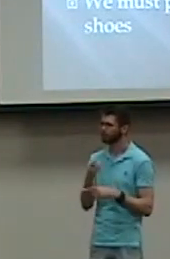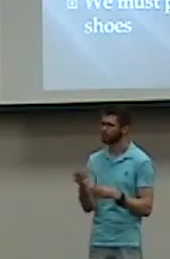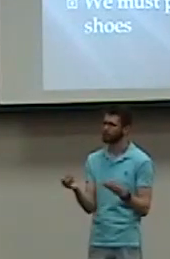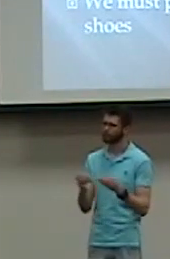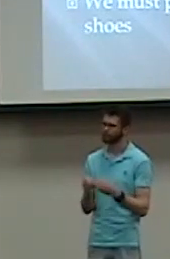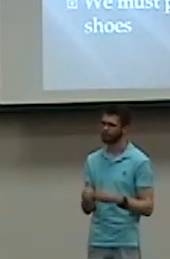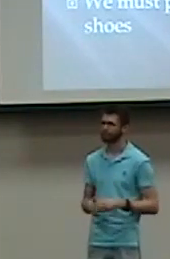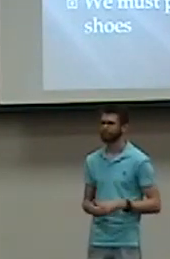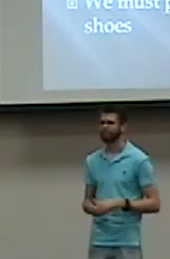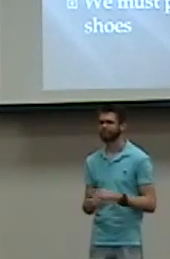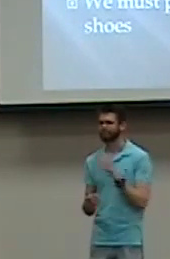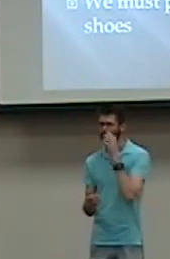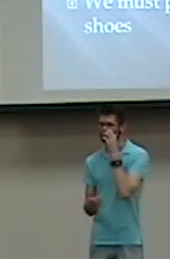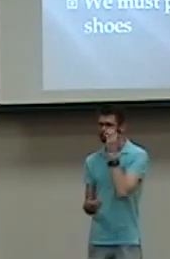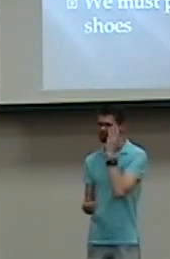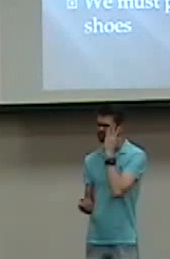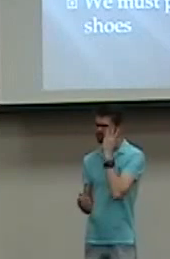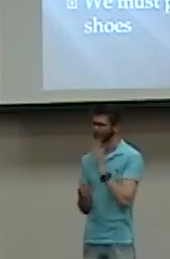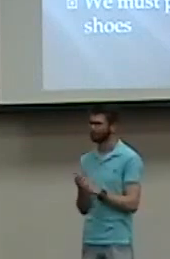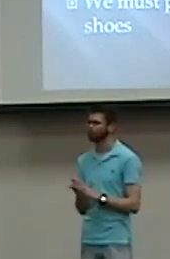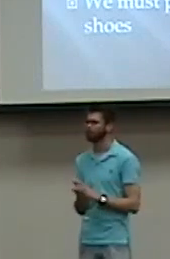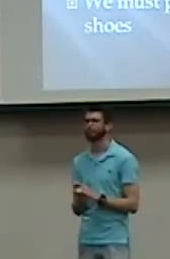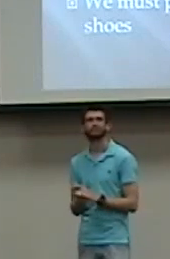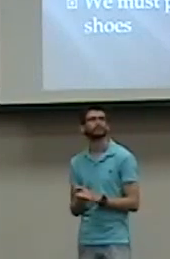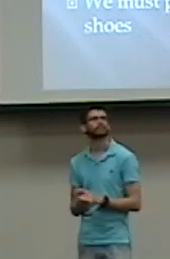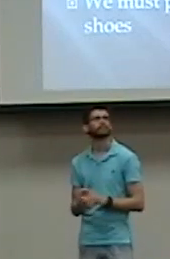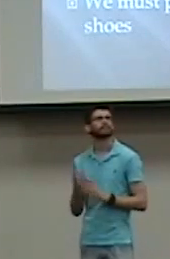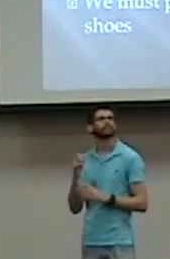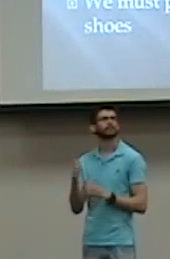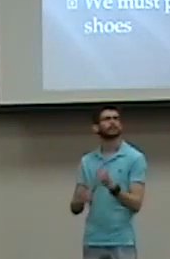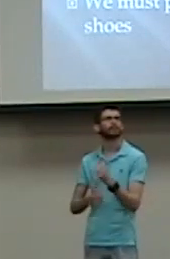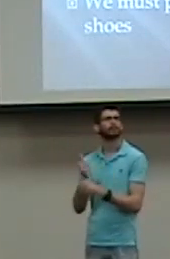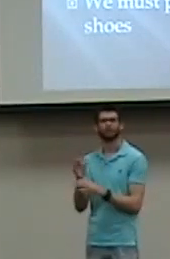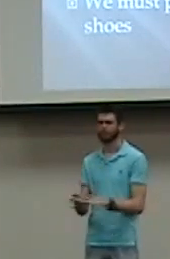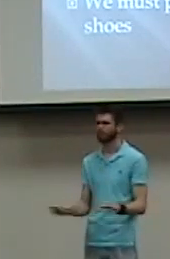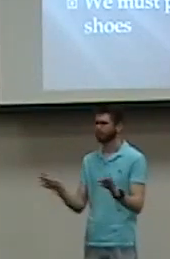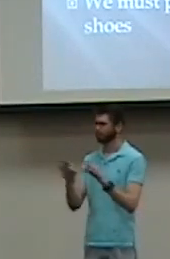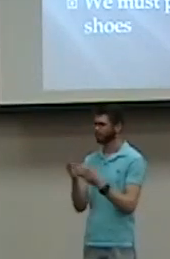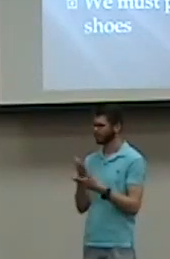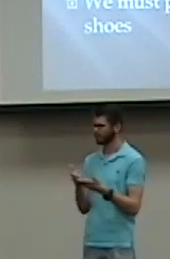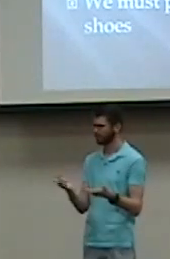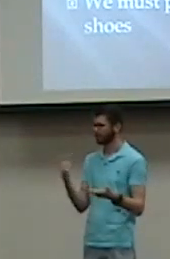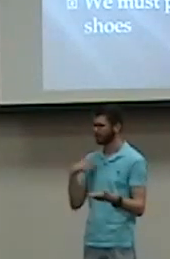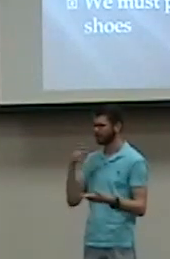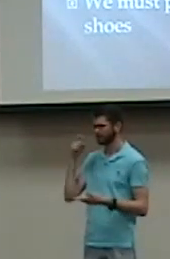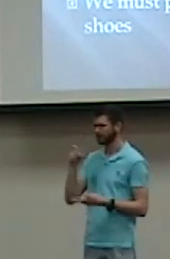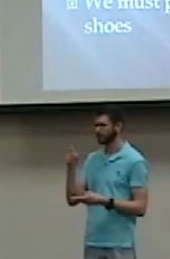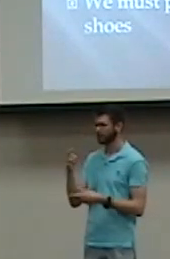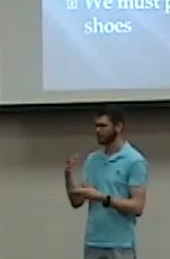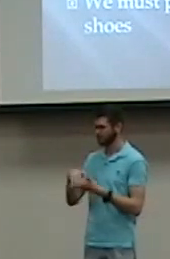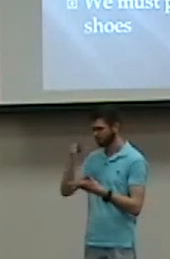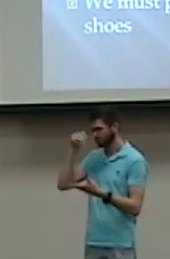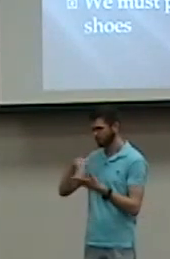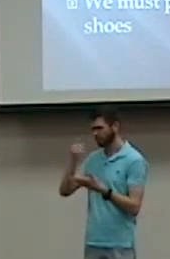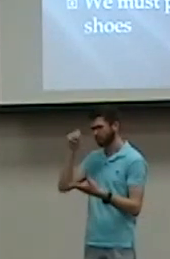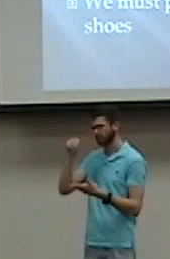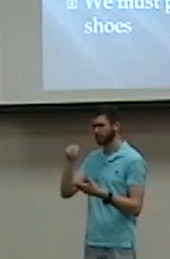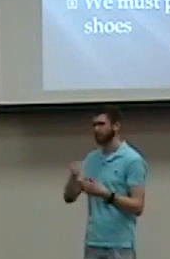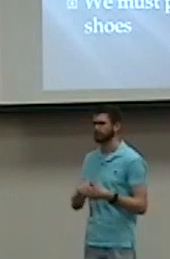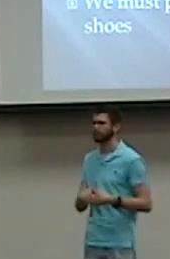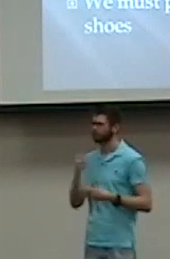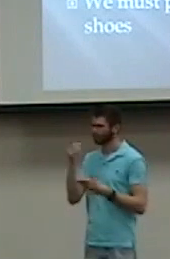This is, I think, one of the most important things that I have had to learn over the year. And one of the